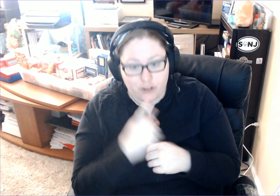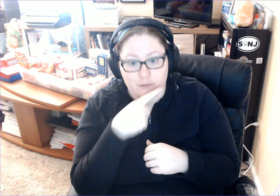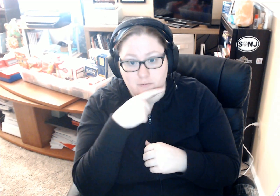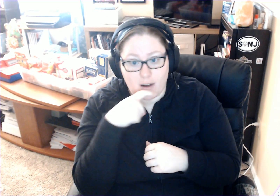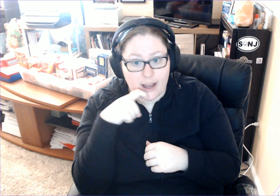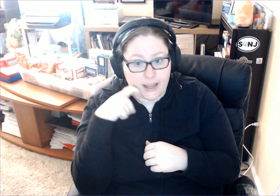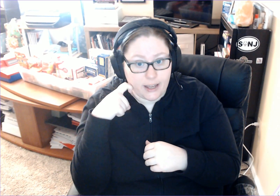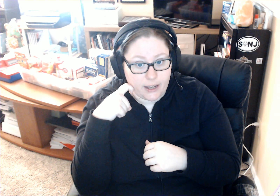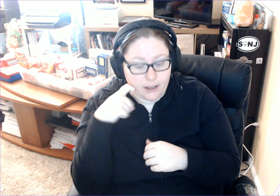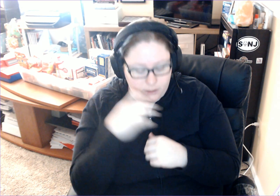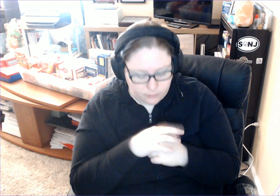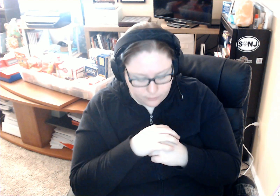drying.